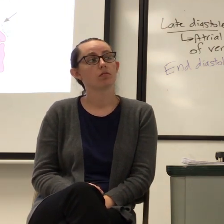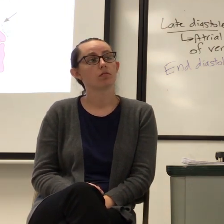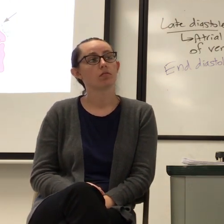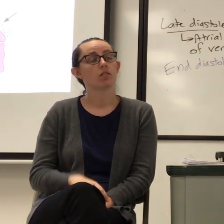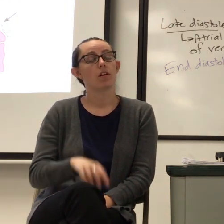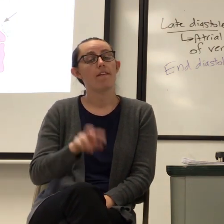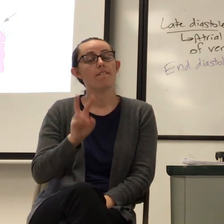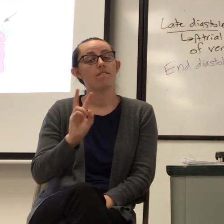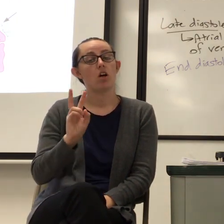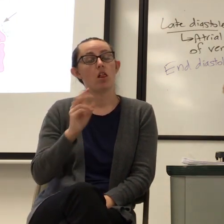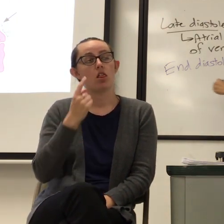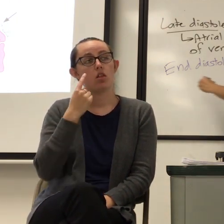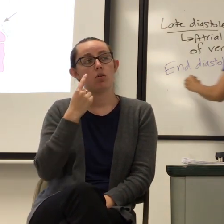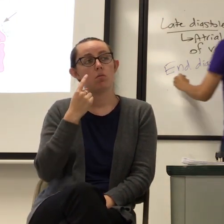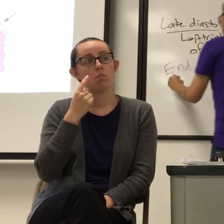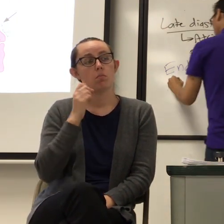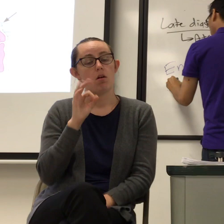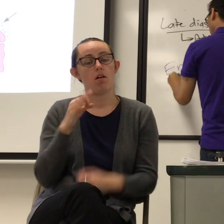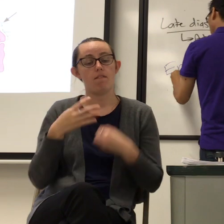of blood